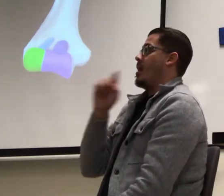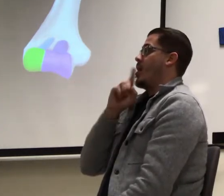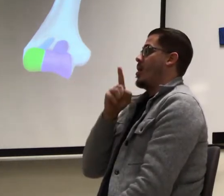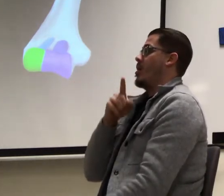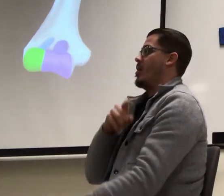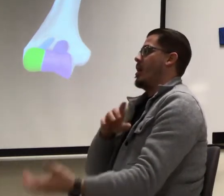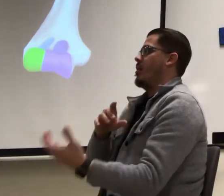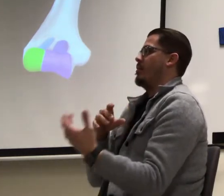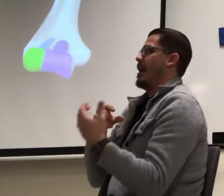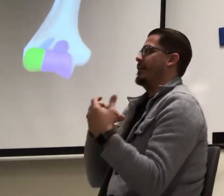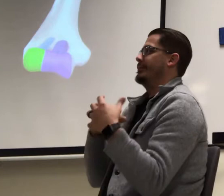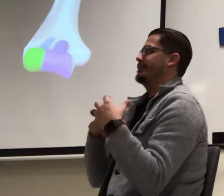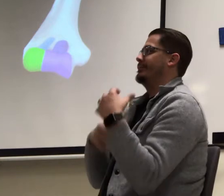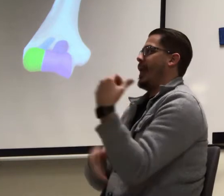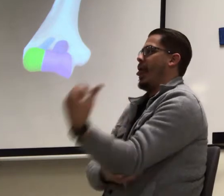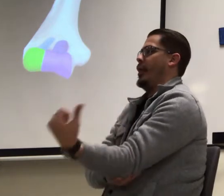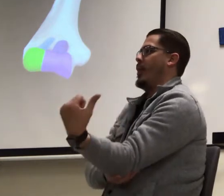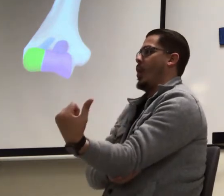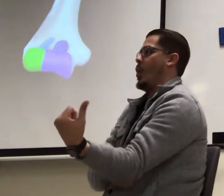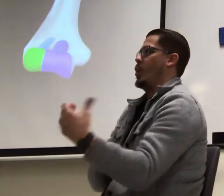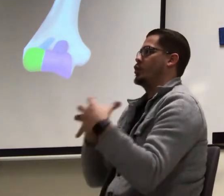elbow joint with your forearm muscles.